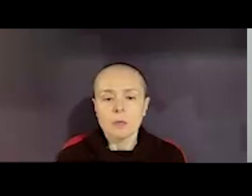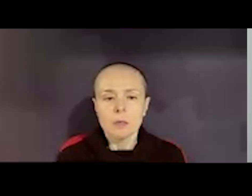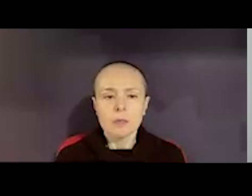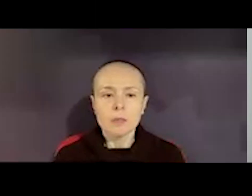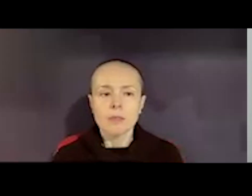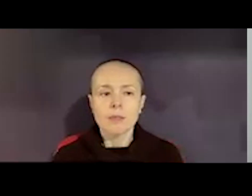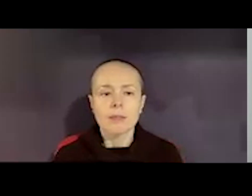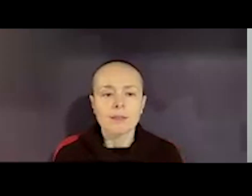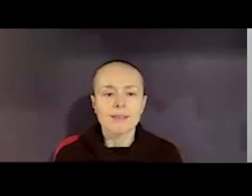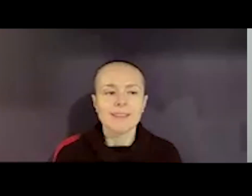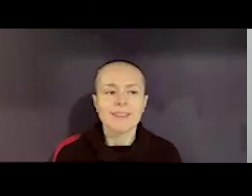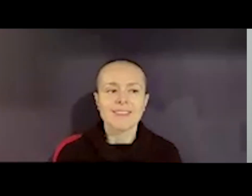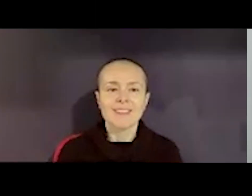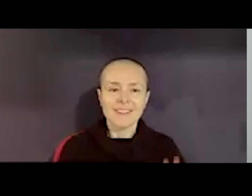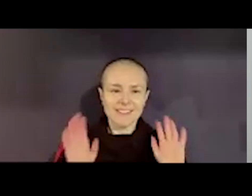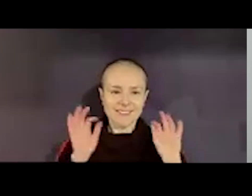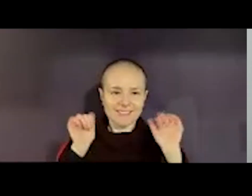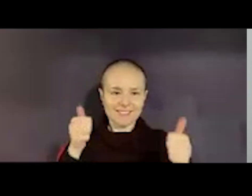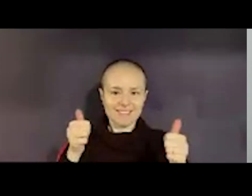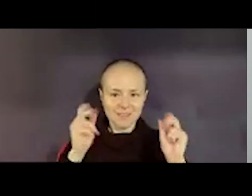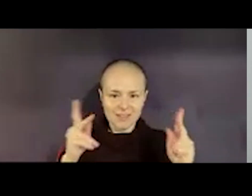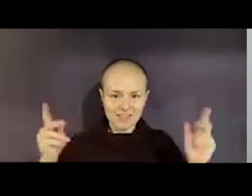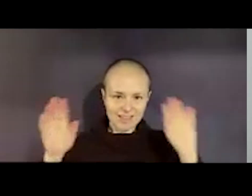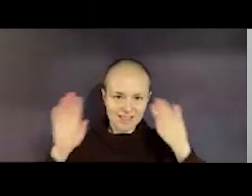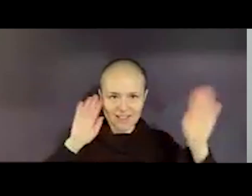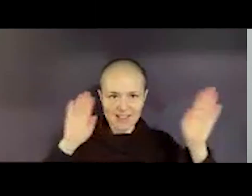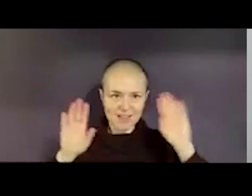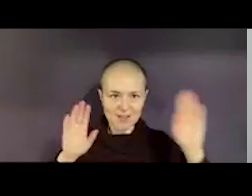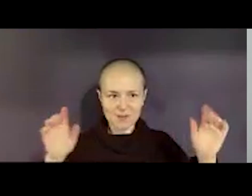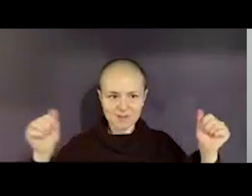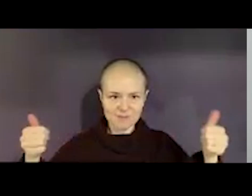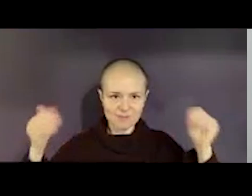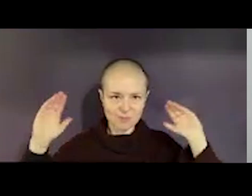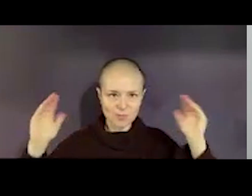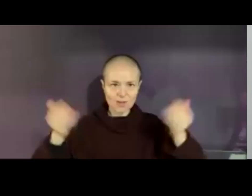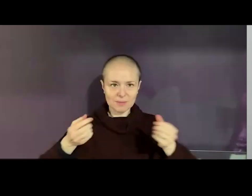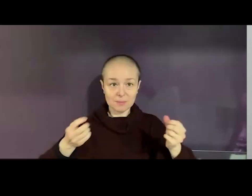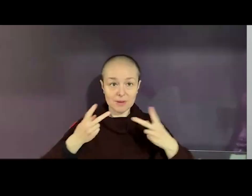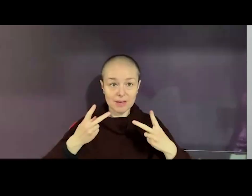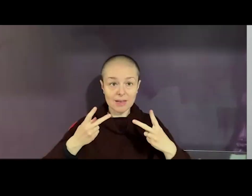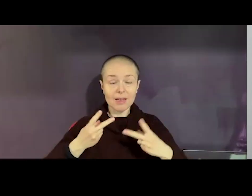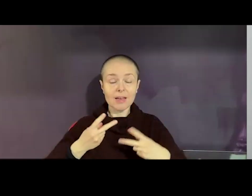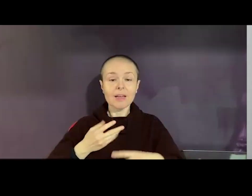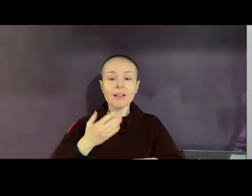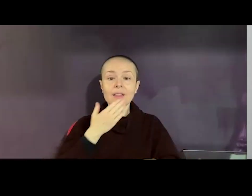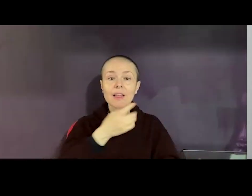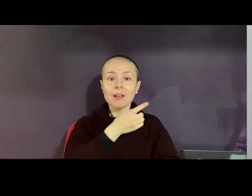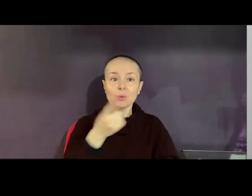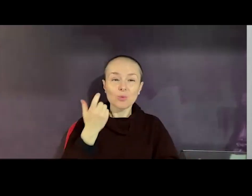Hi, everyone. Welcome back. Okay, thank you all for your participation in the breakout